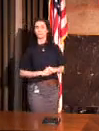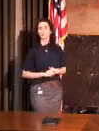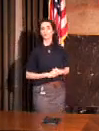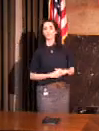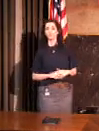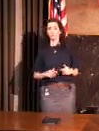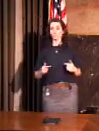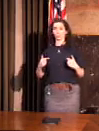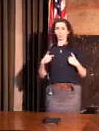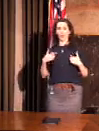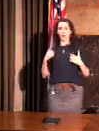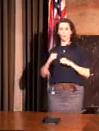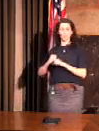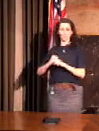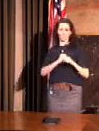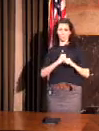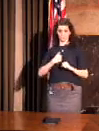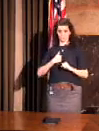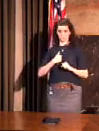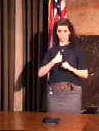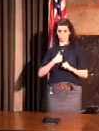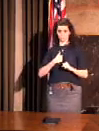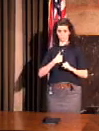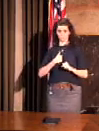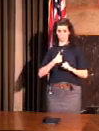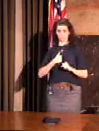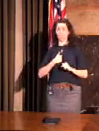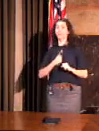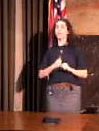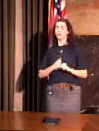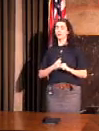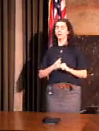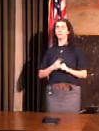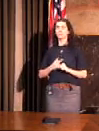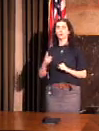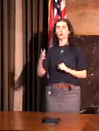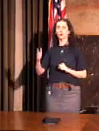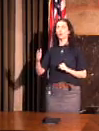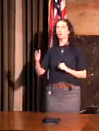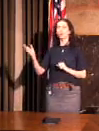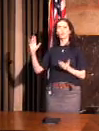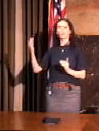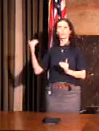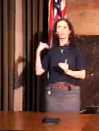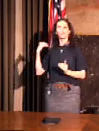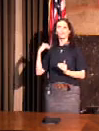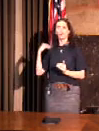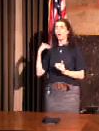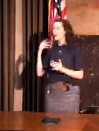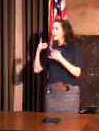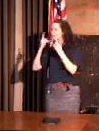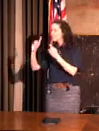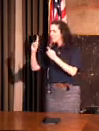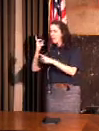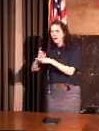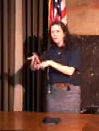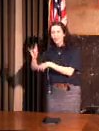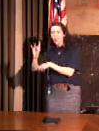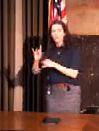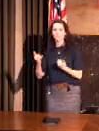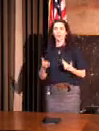the first month or two of the pandemic is it's much easier to get these. Very easy to get them online. That's where I got mine. And